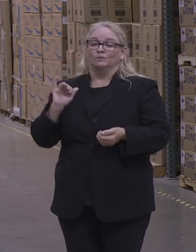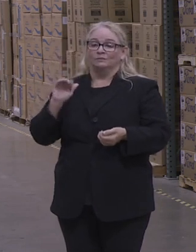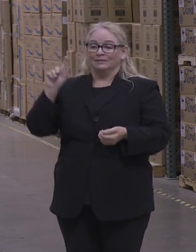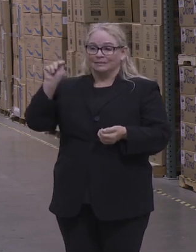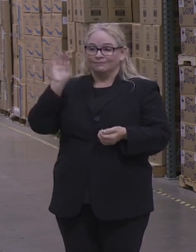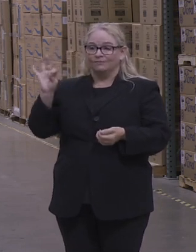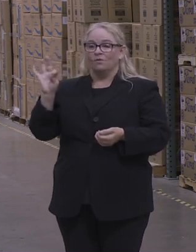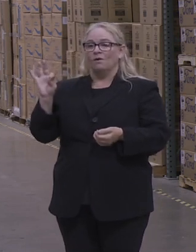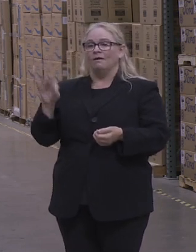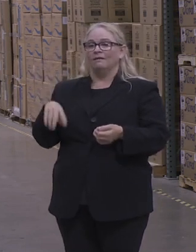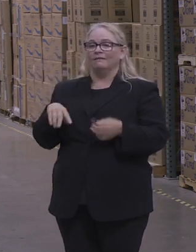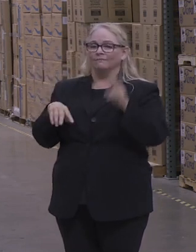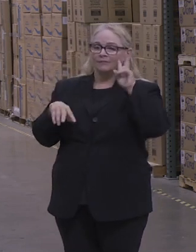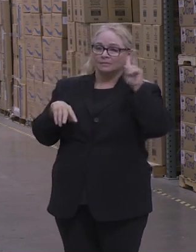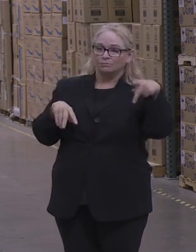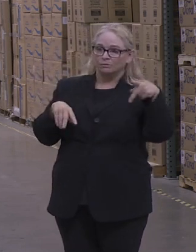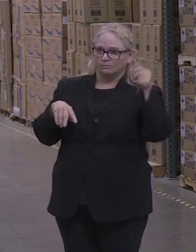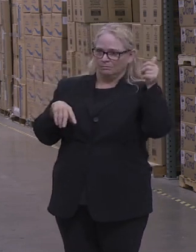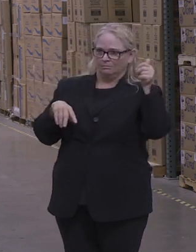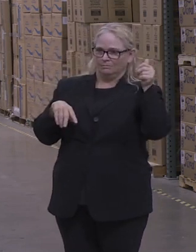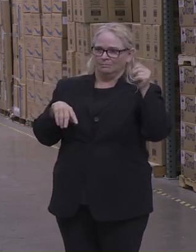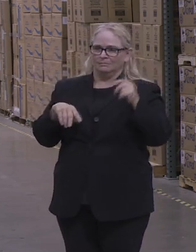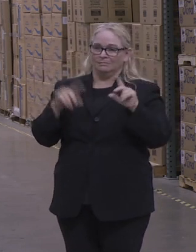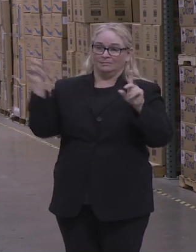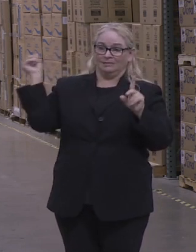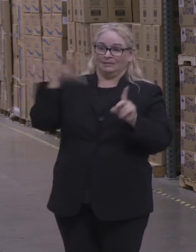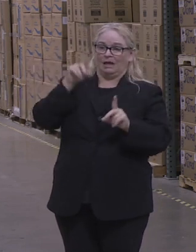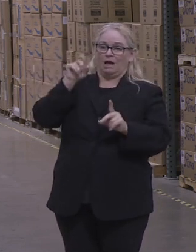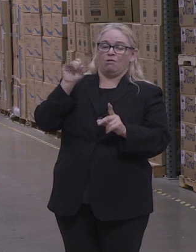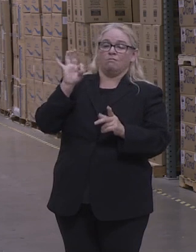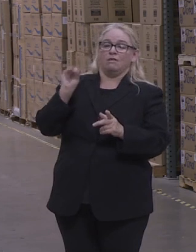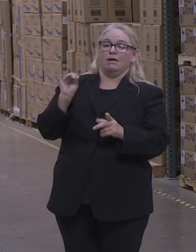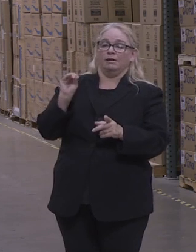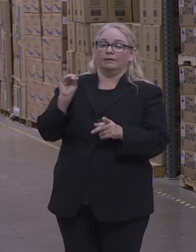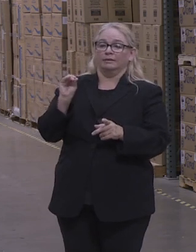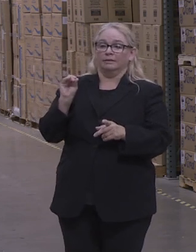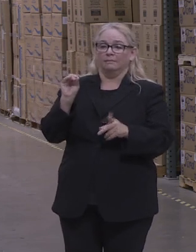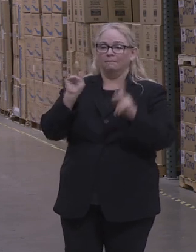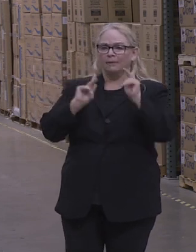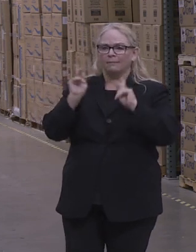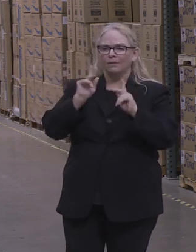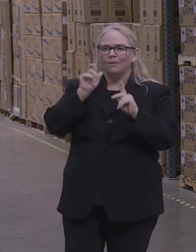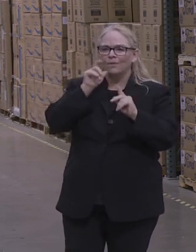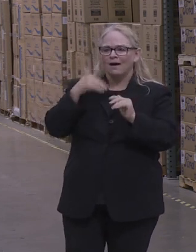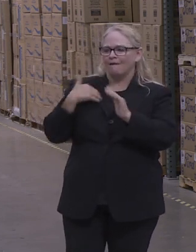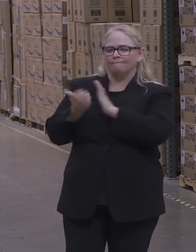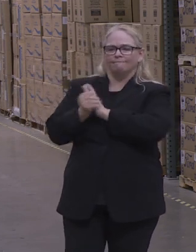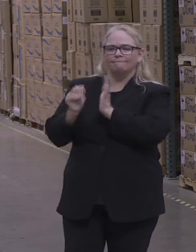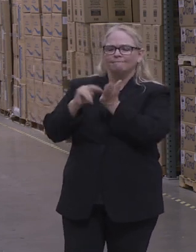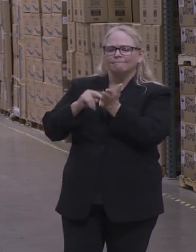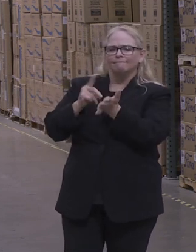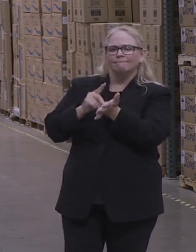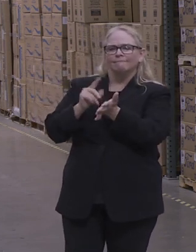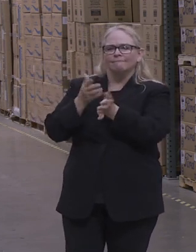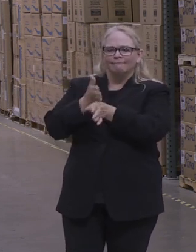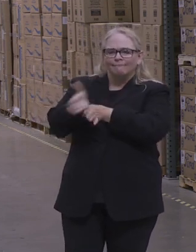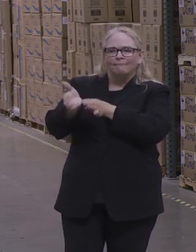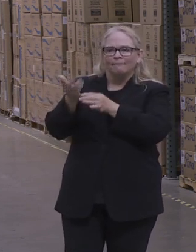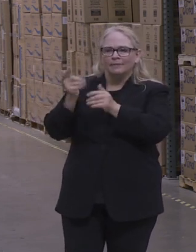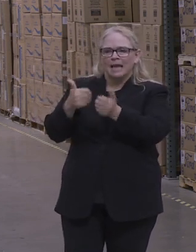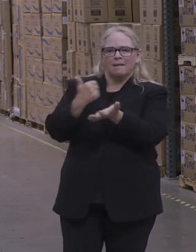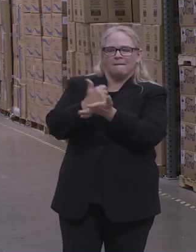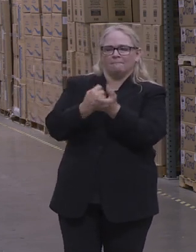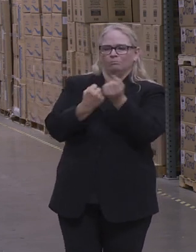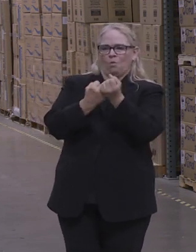president sending 190 key medical personnel into the state of California that we've been able to deploy into a